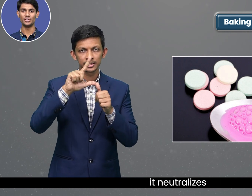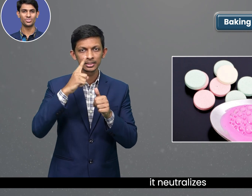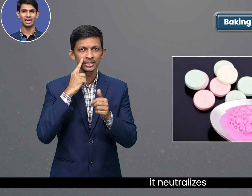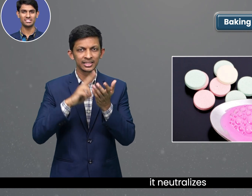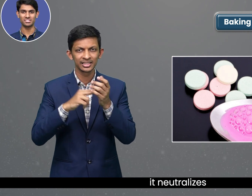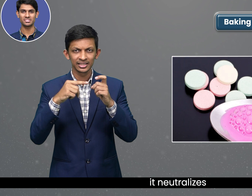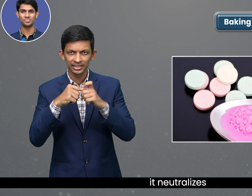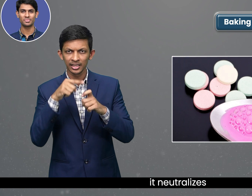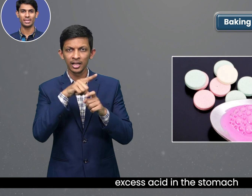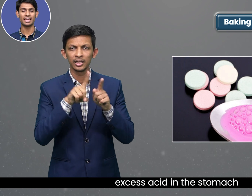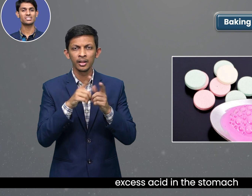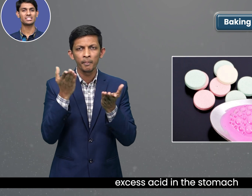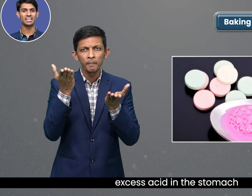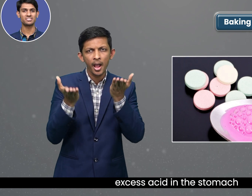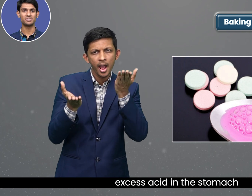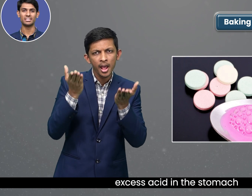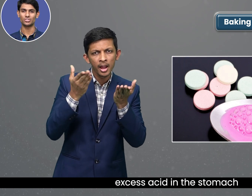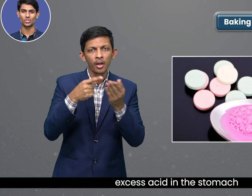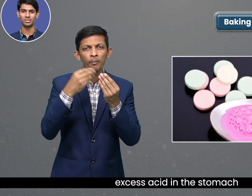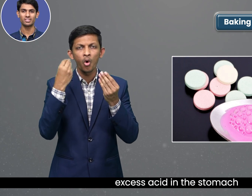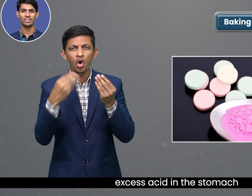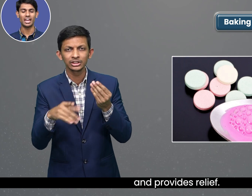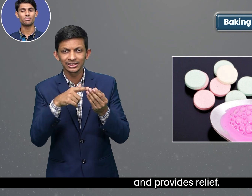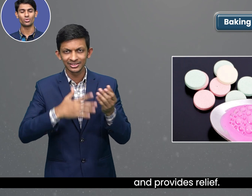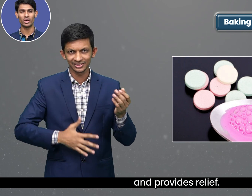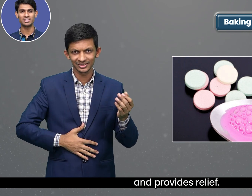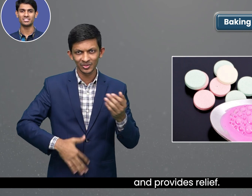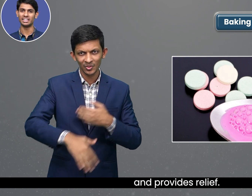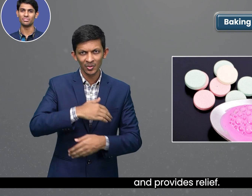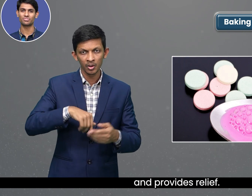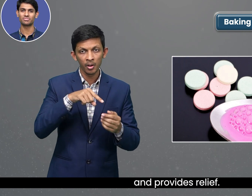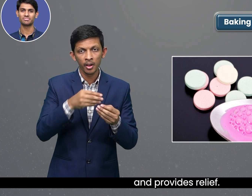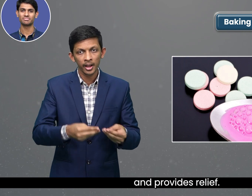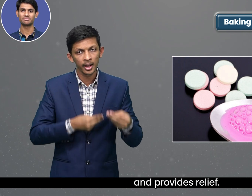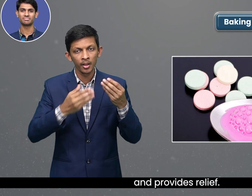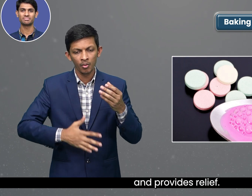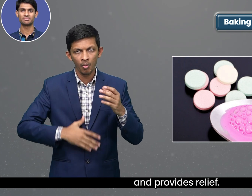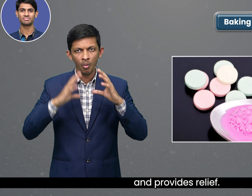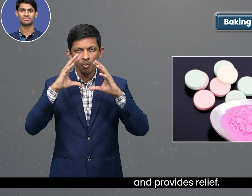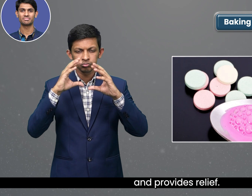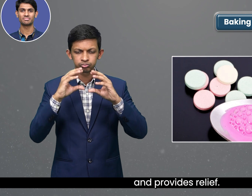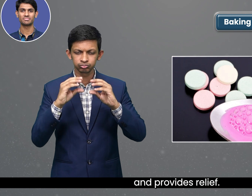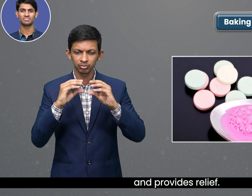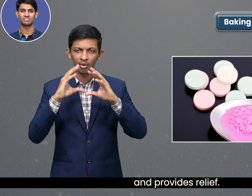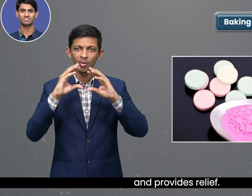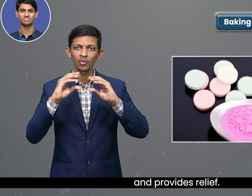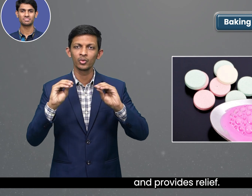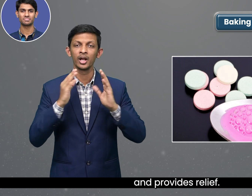it neutralizes excess acid in the stomach and provides relief.